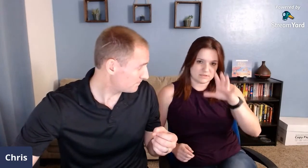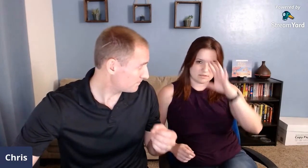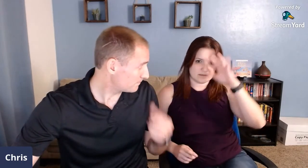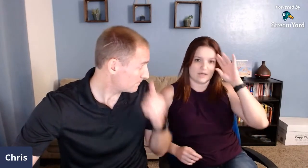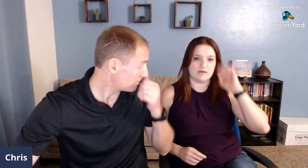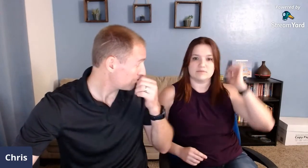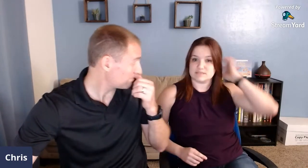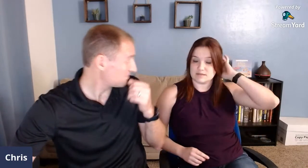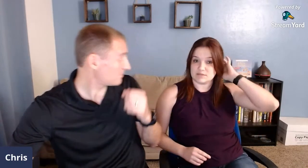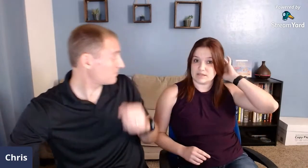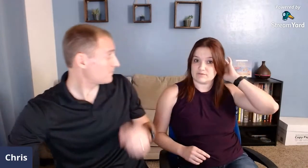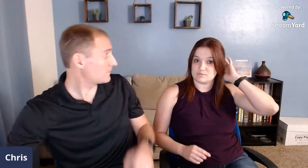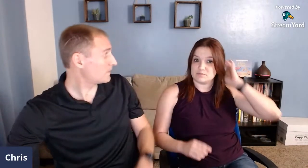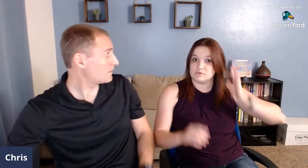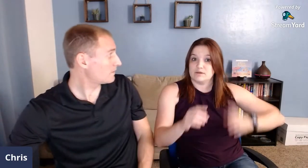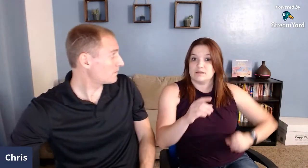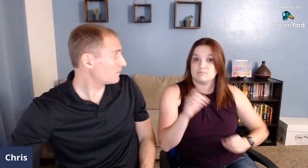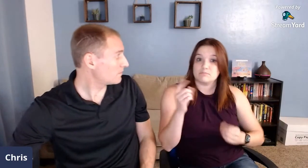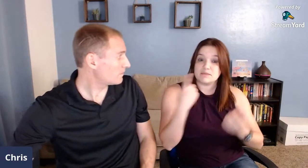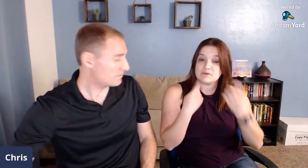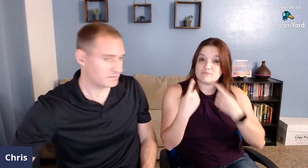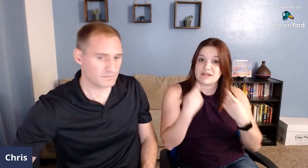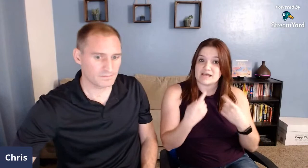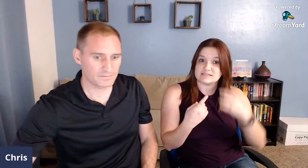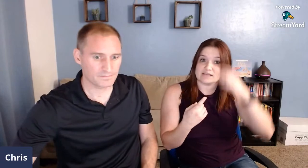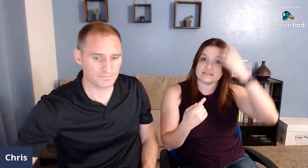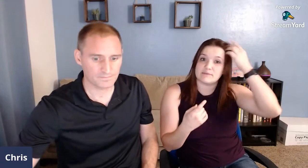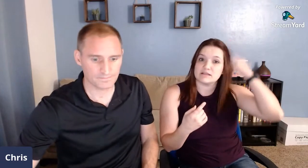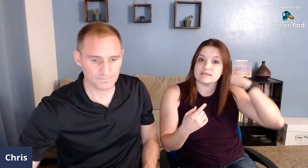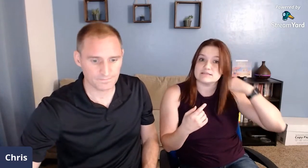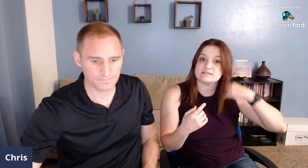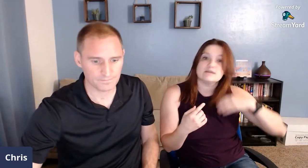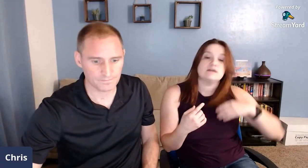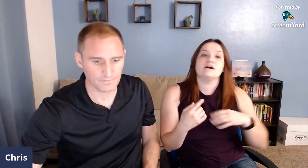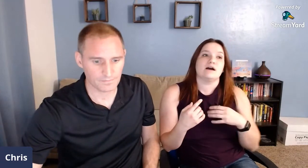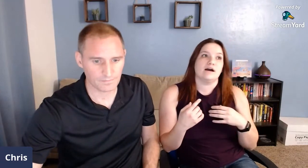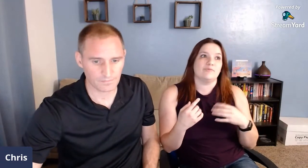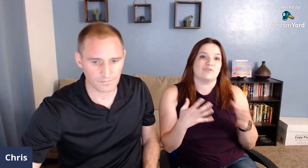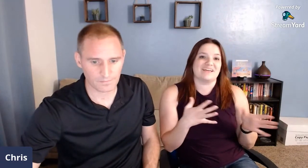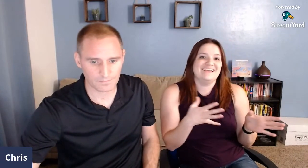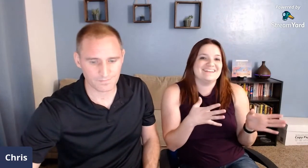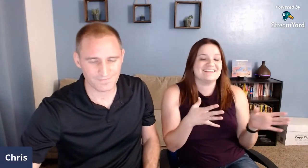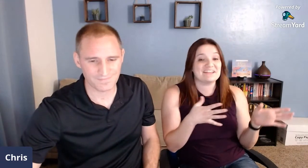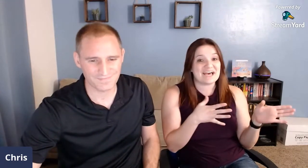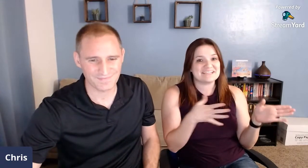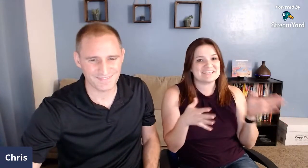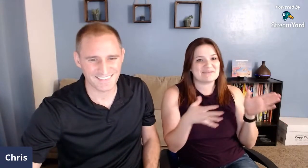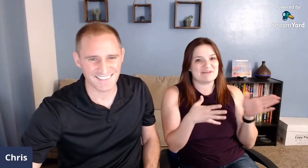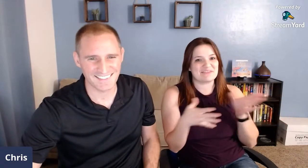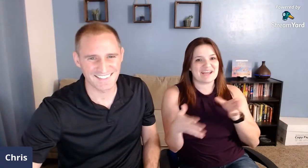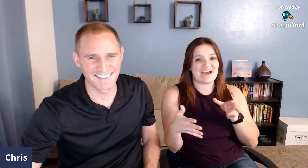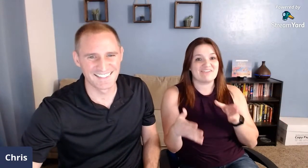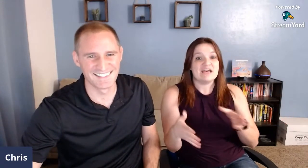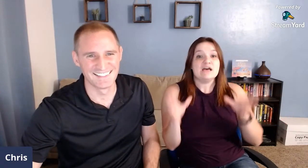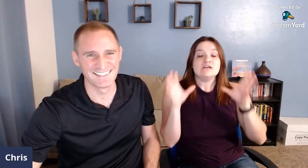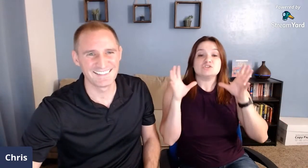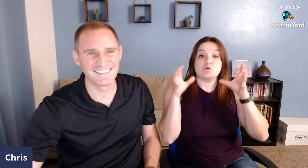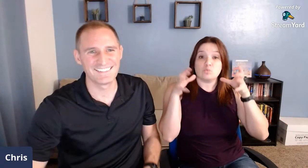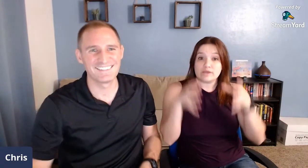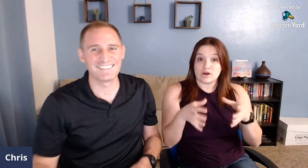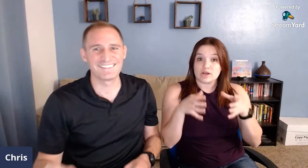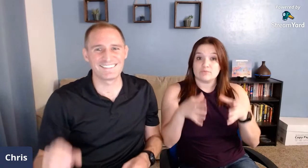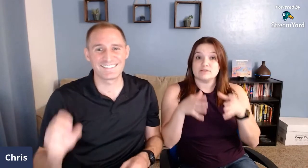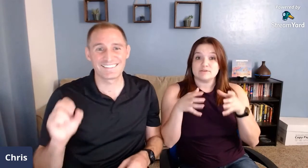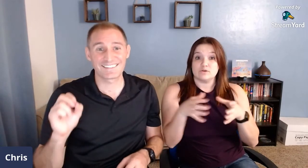because it's going to be late for people, and people have been asking us about this for like the last like month and a half.